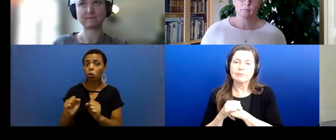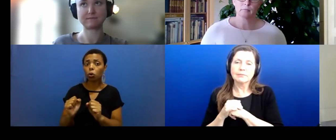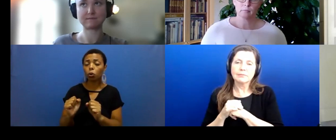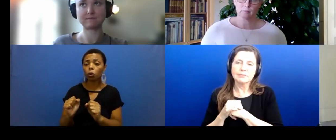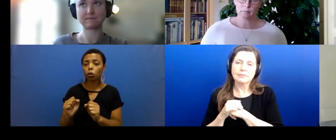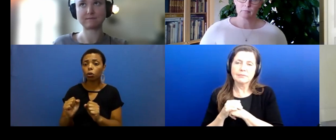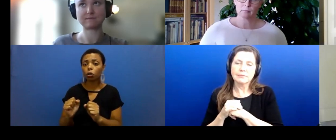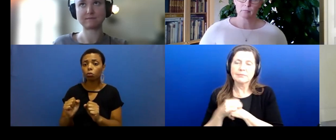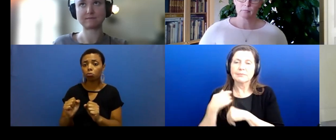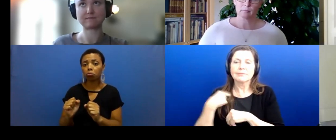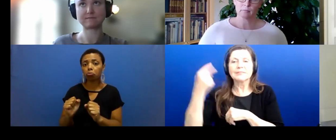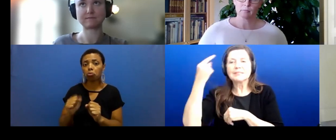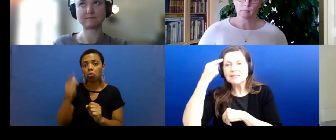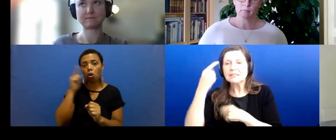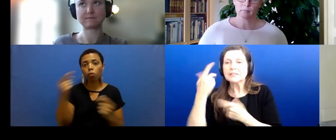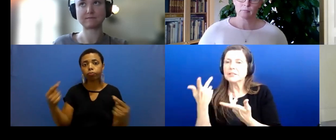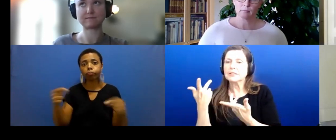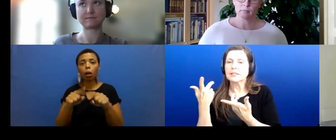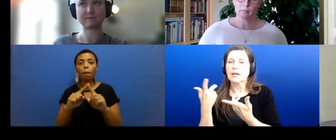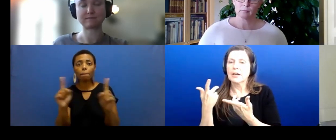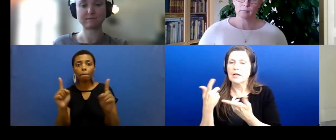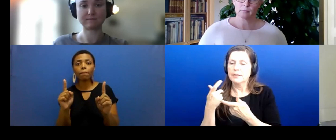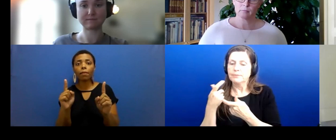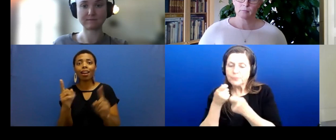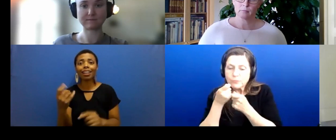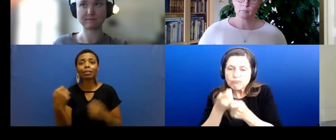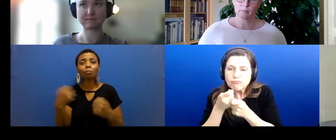like a care organization as Bartimeus, we are not